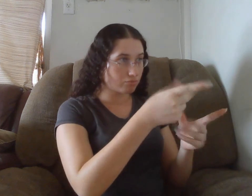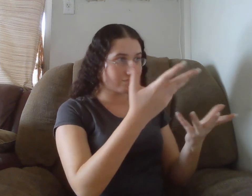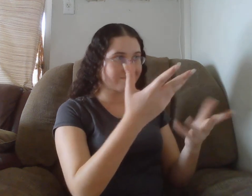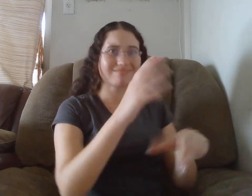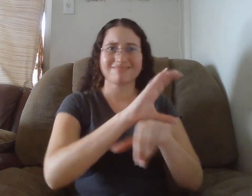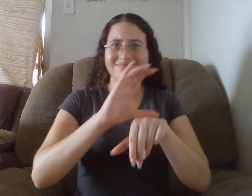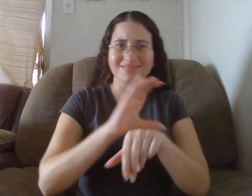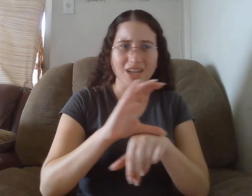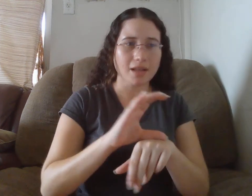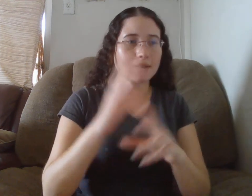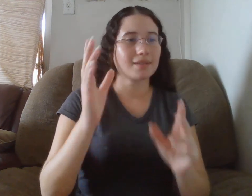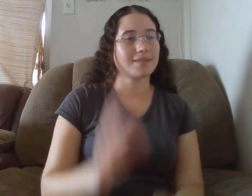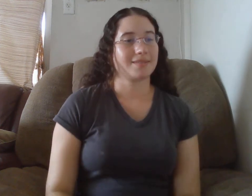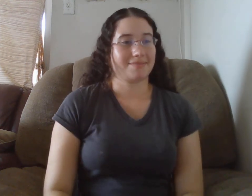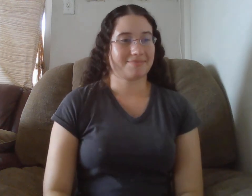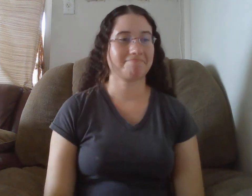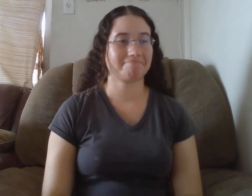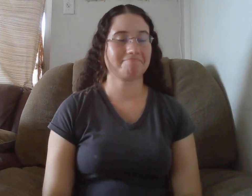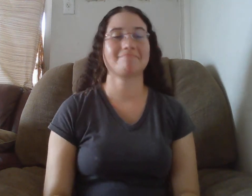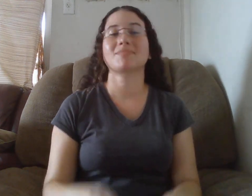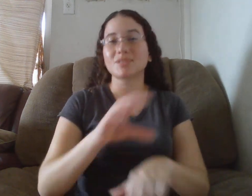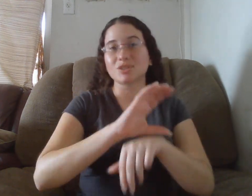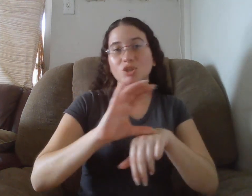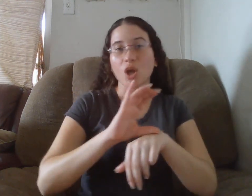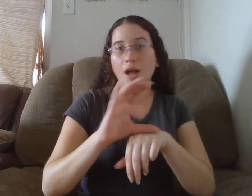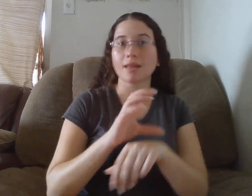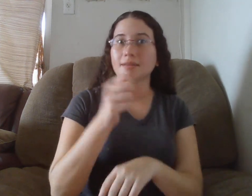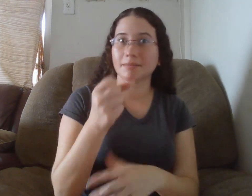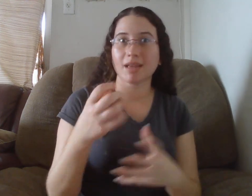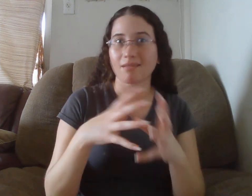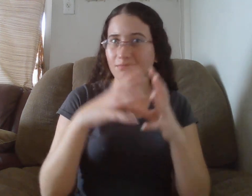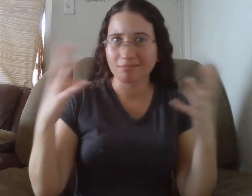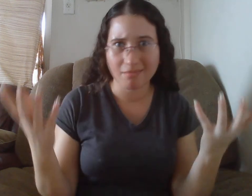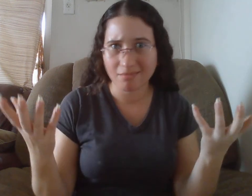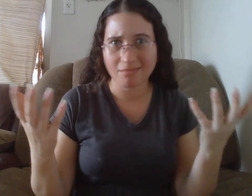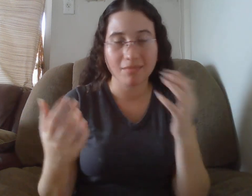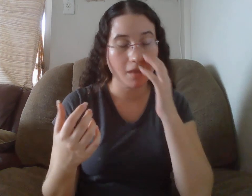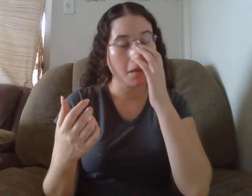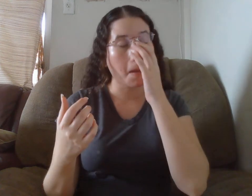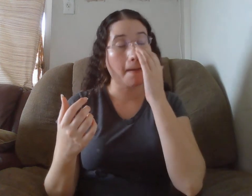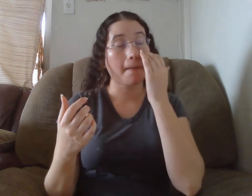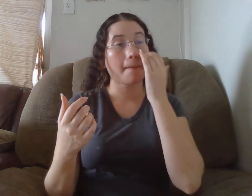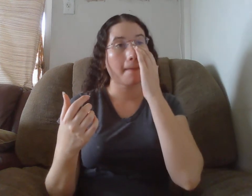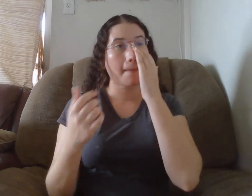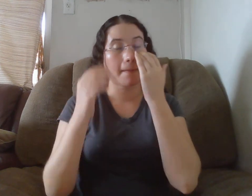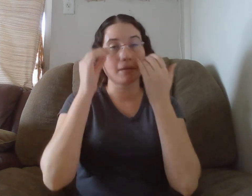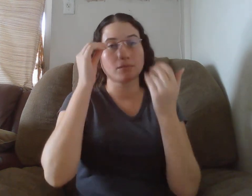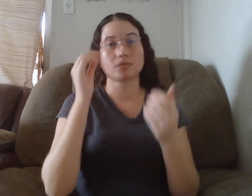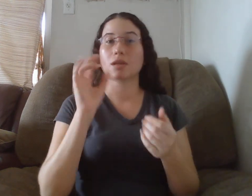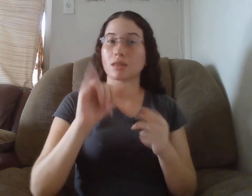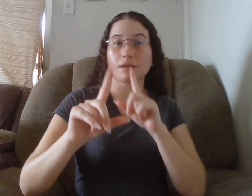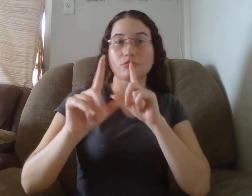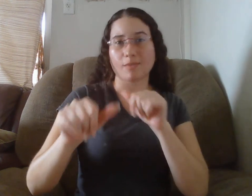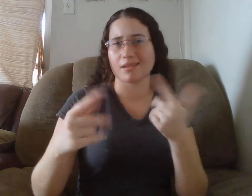Chocolate milk. Now that's high-tech science. Actually, we weren't surprised by that response, but we needed